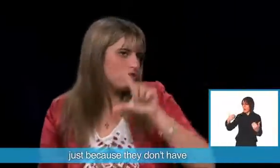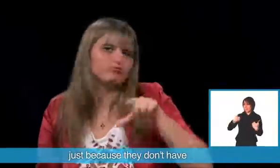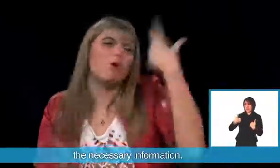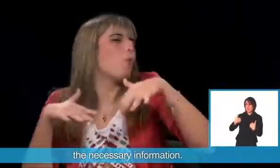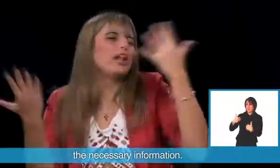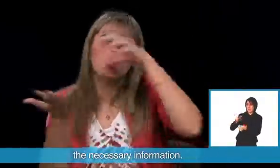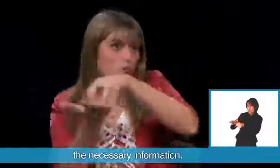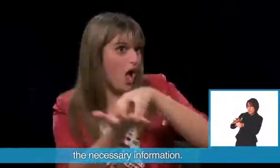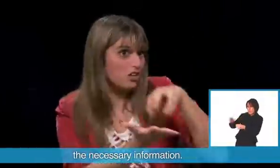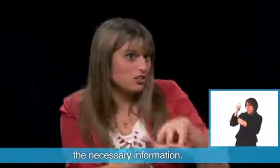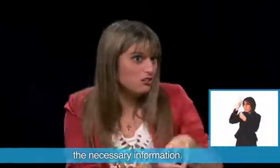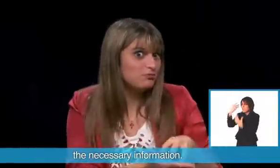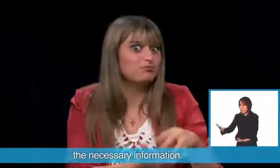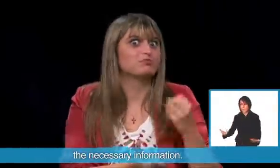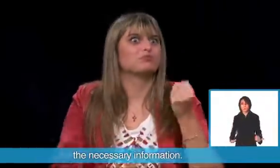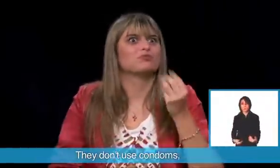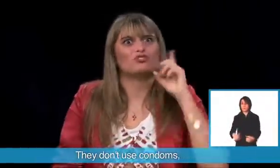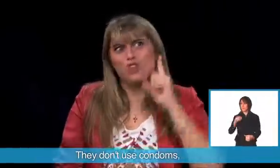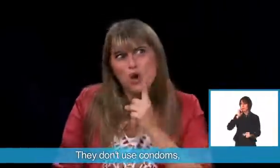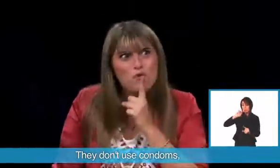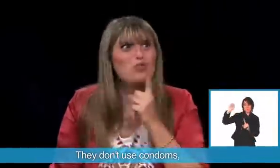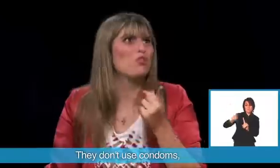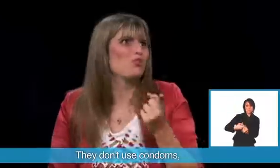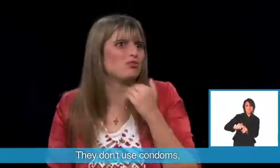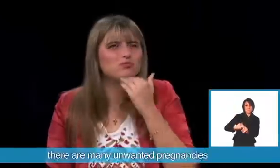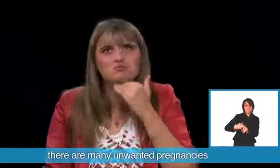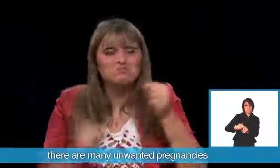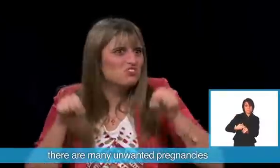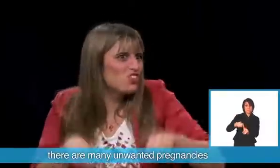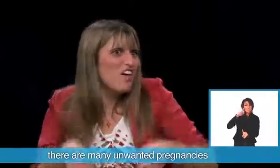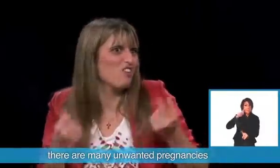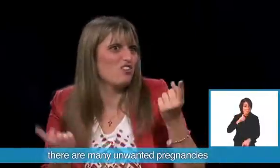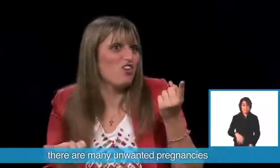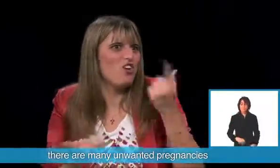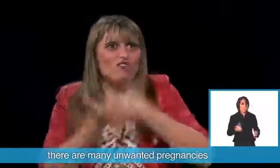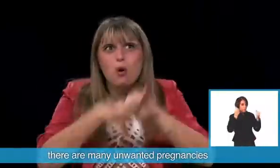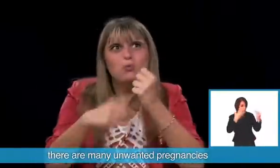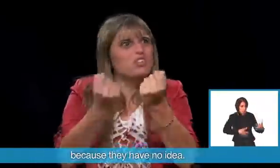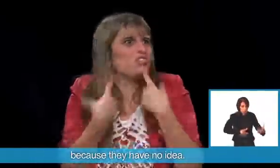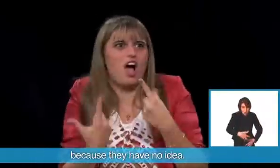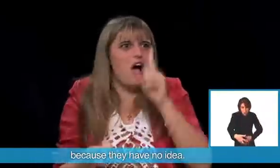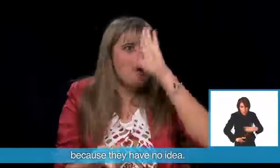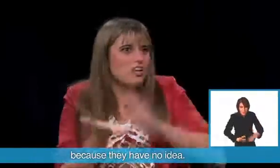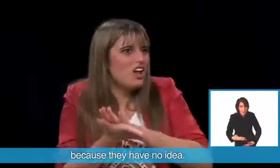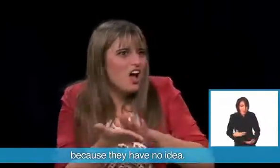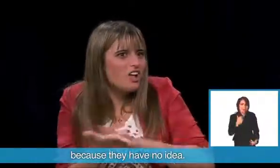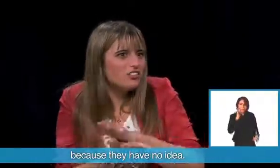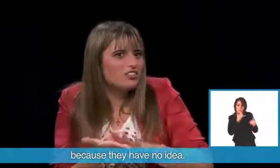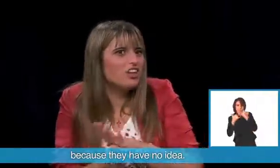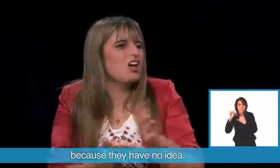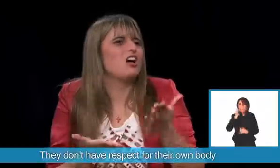necessary information. They don't use condoms. There are many unwanted pregnancies because they have no